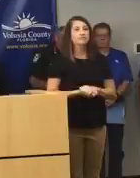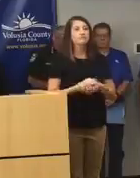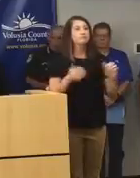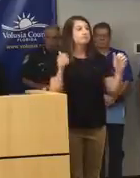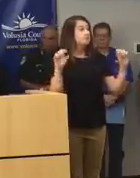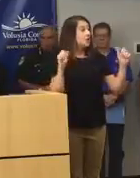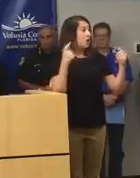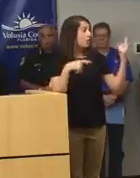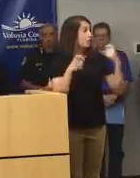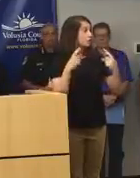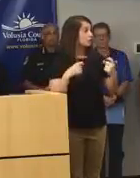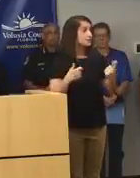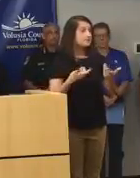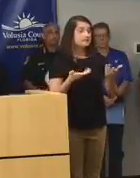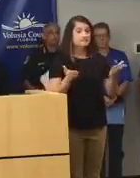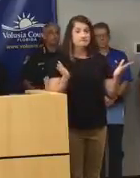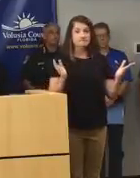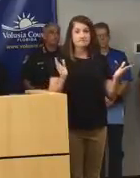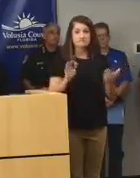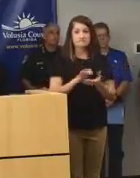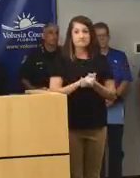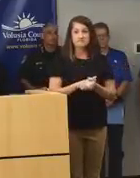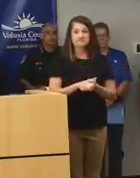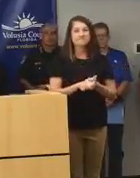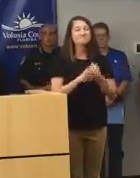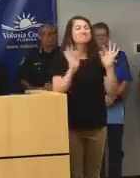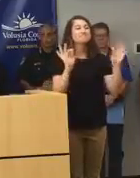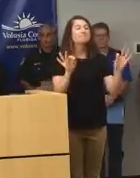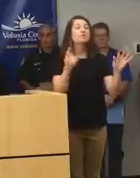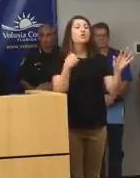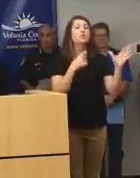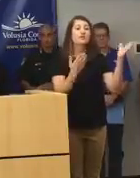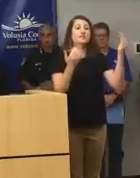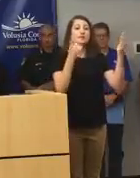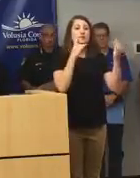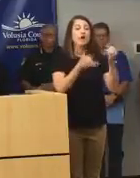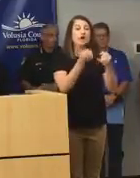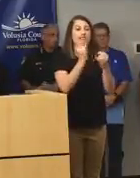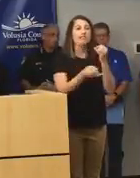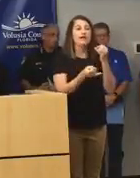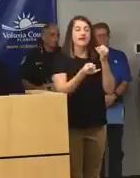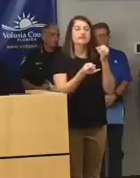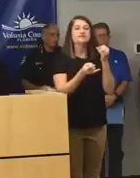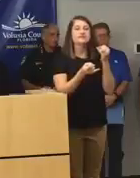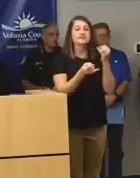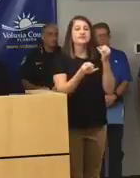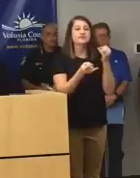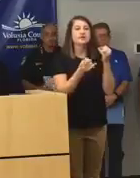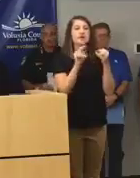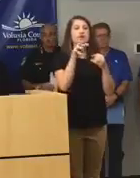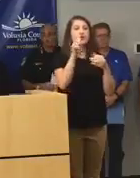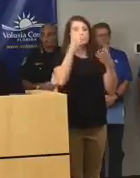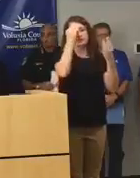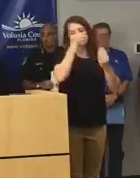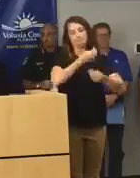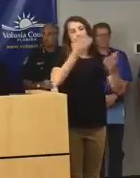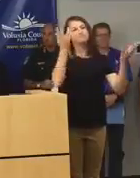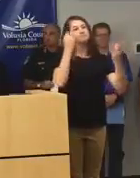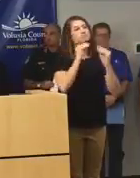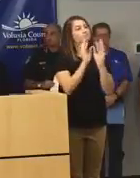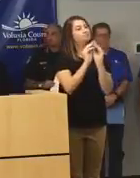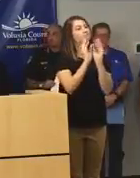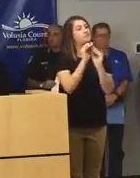Okay, does anybody else have any questions? All right, we anticipate this being our last news media